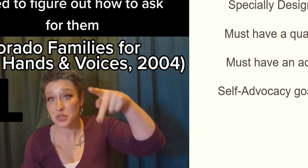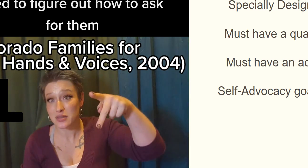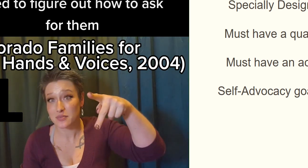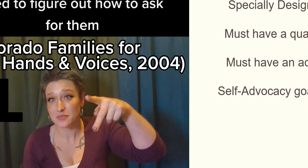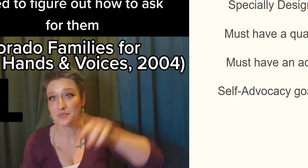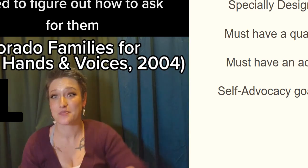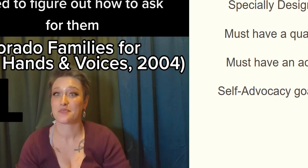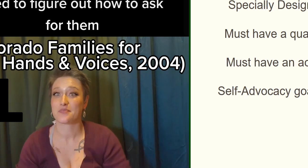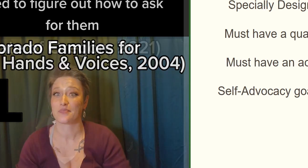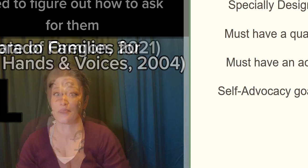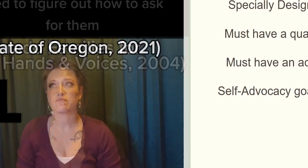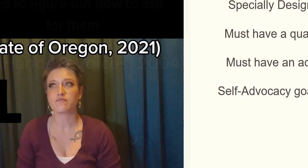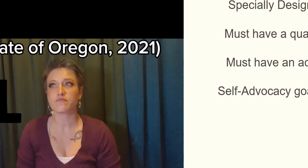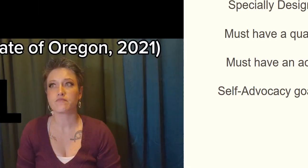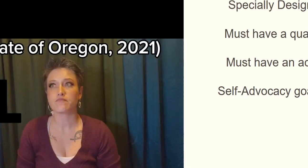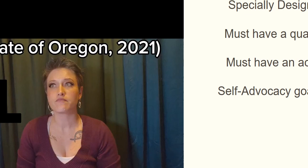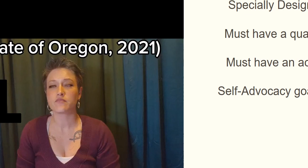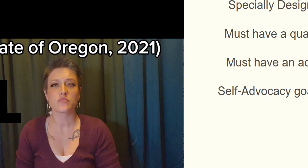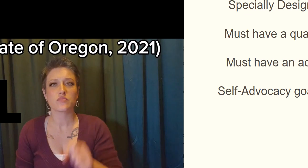and so you need to figure out.